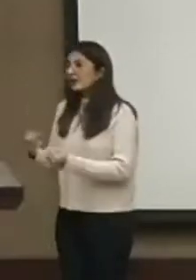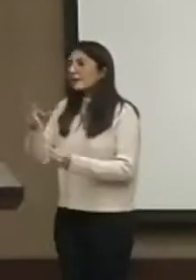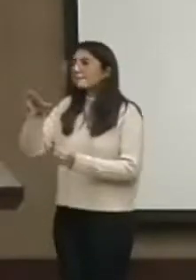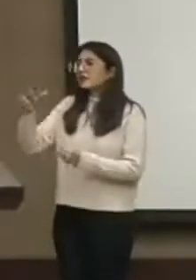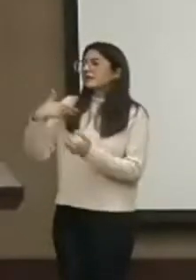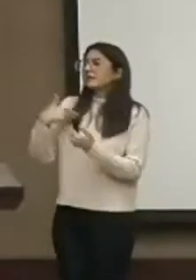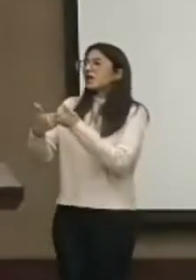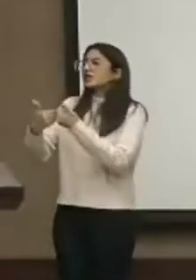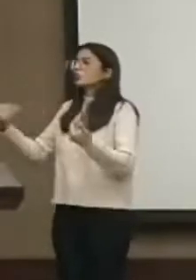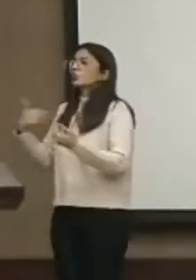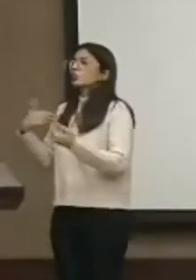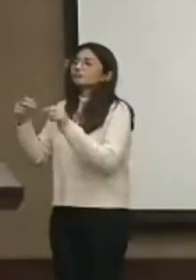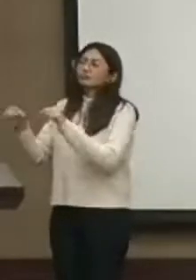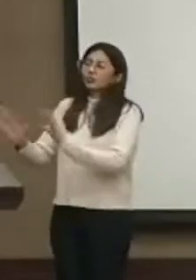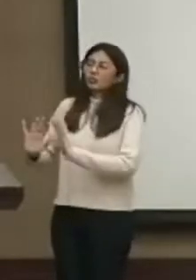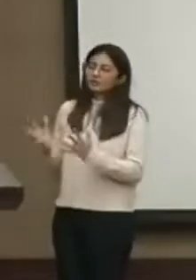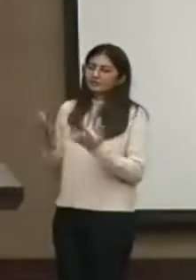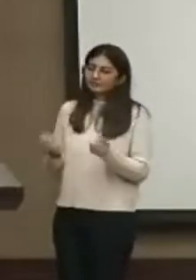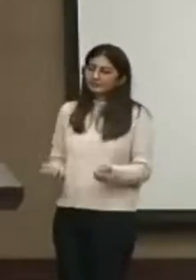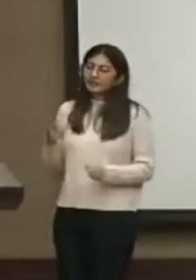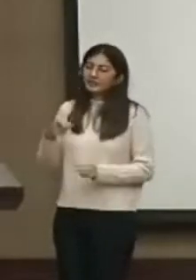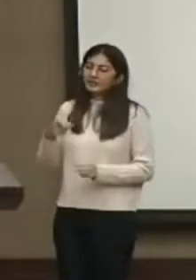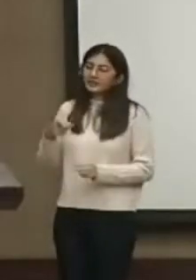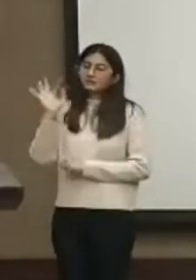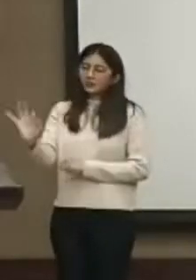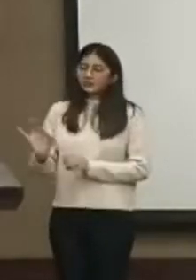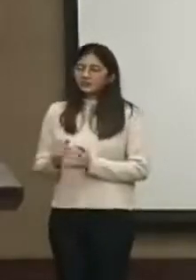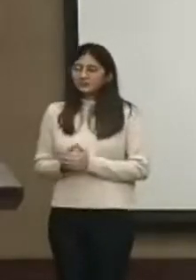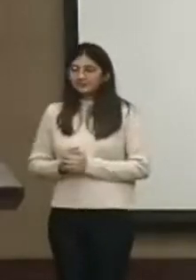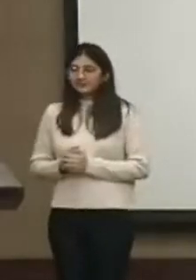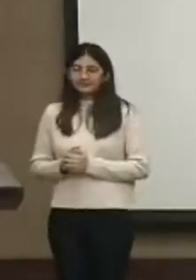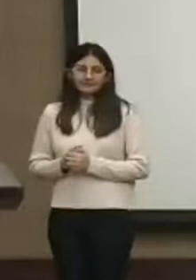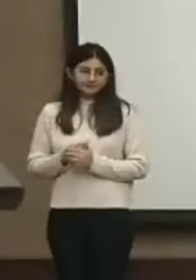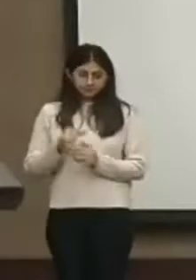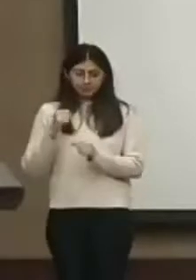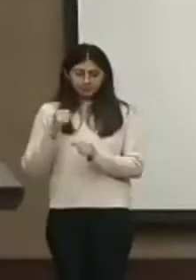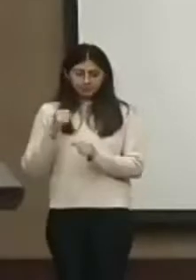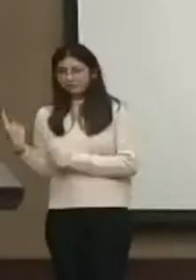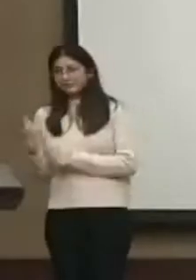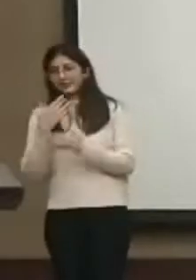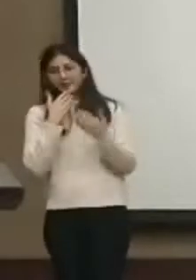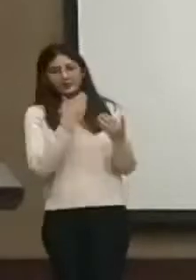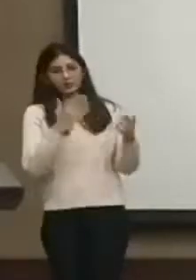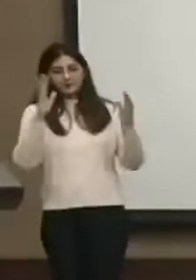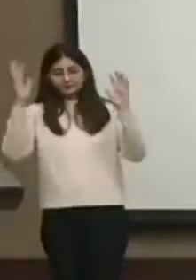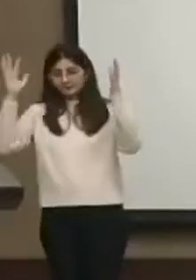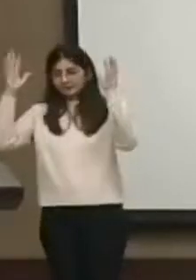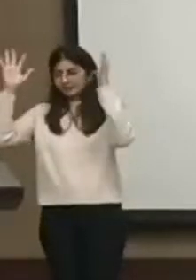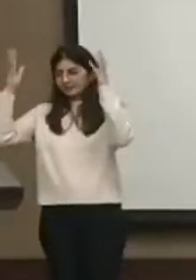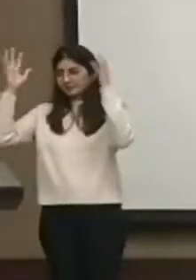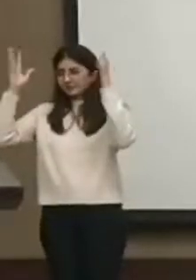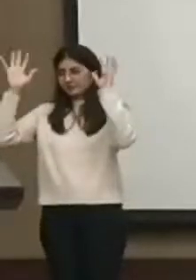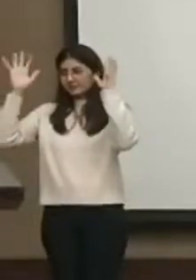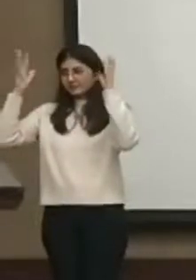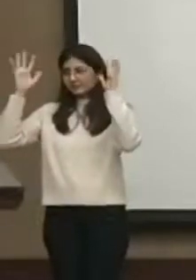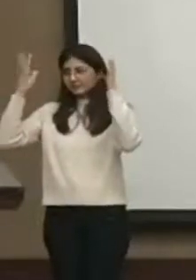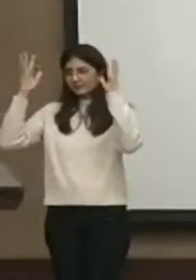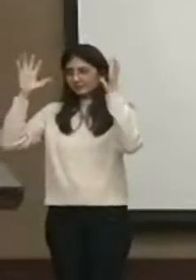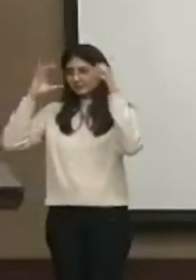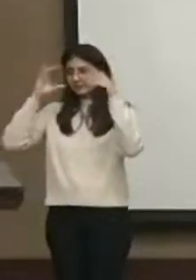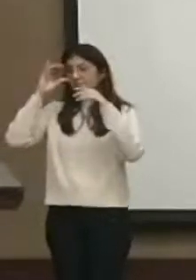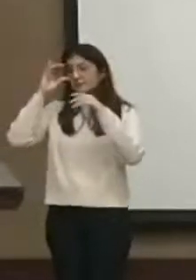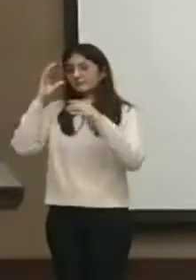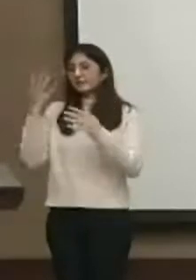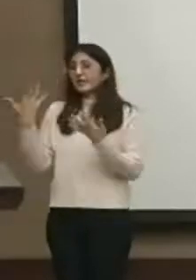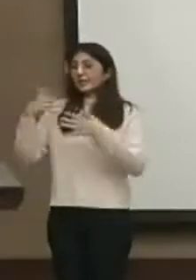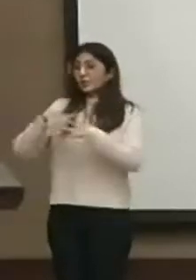exclude unintentionally. I think that's very, very important to consider. Thank you, Karishma. Include intentionally. And